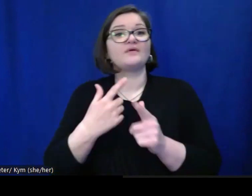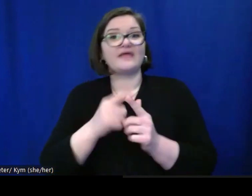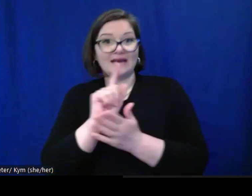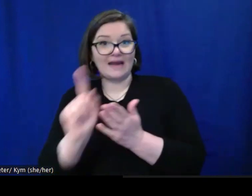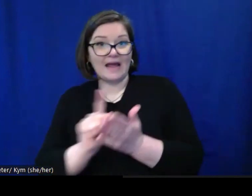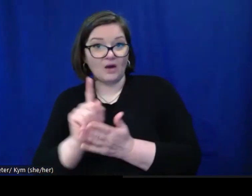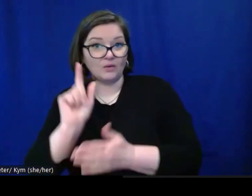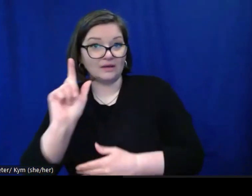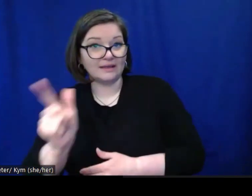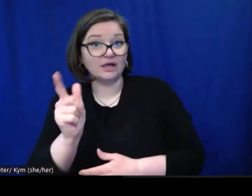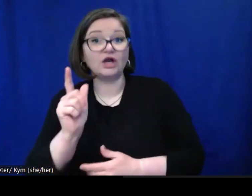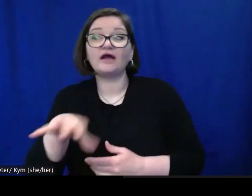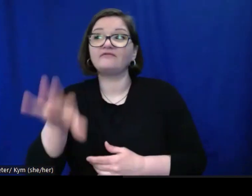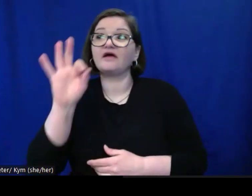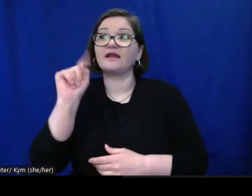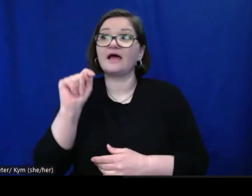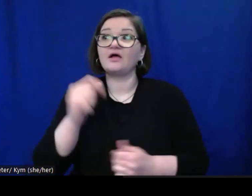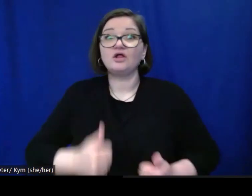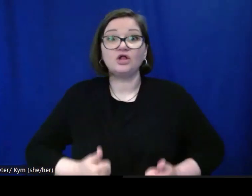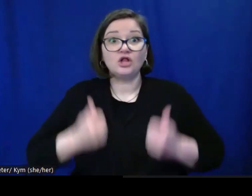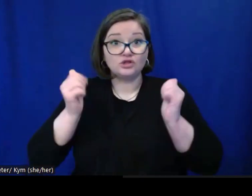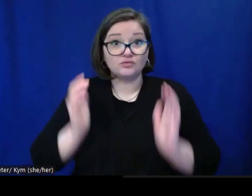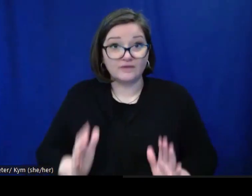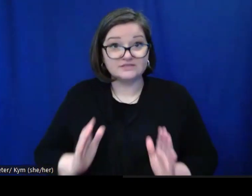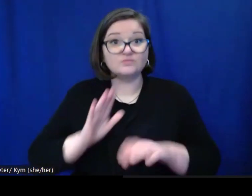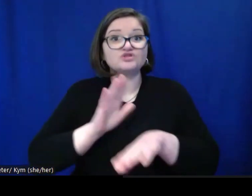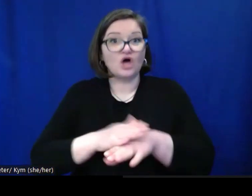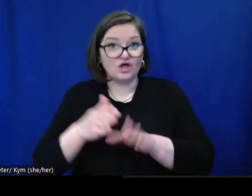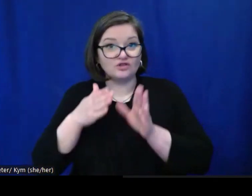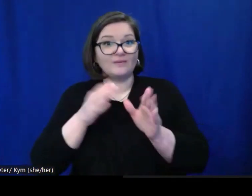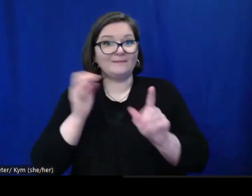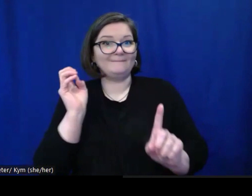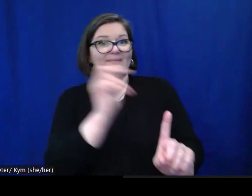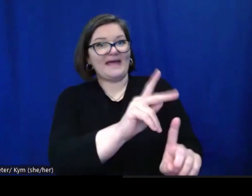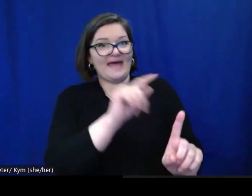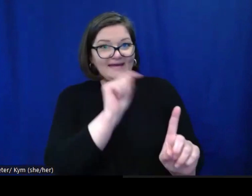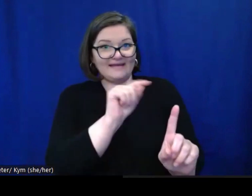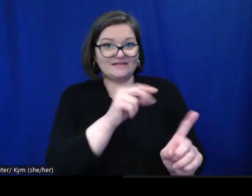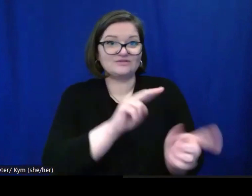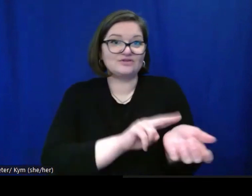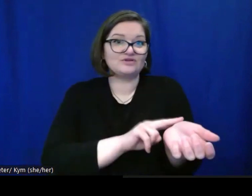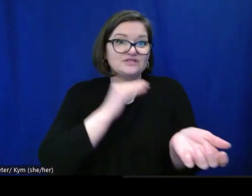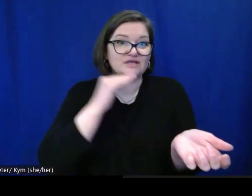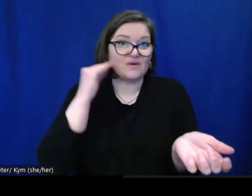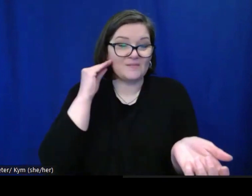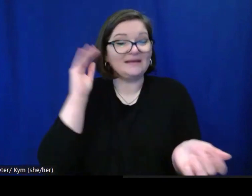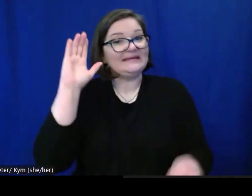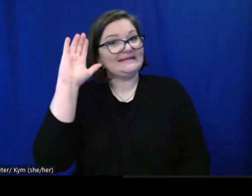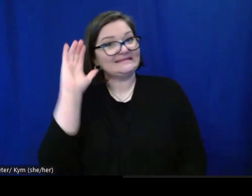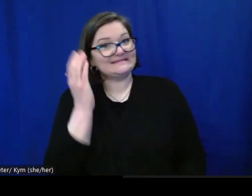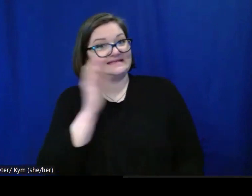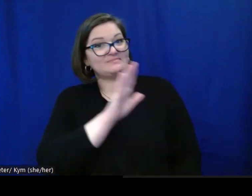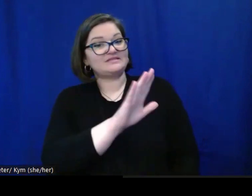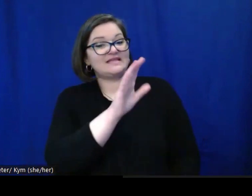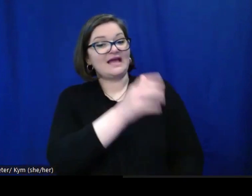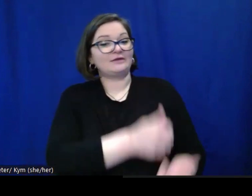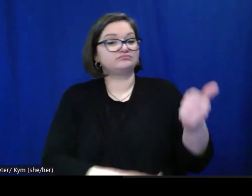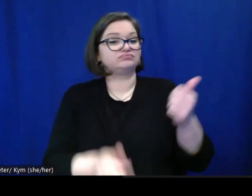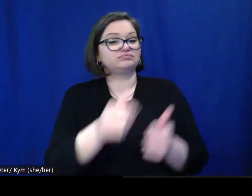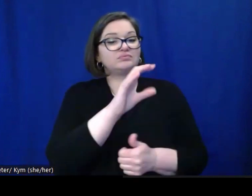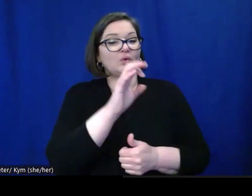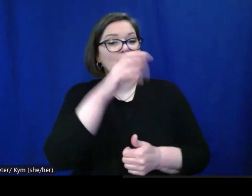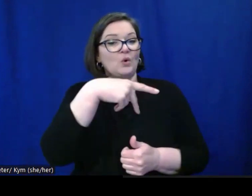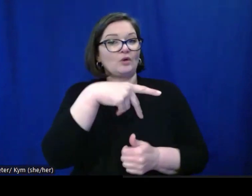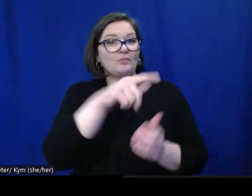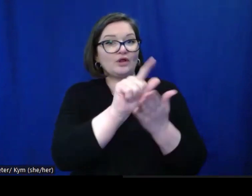notified that the resident was on their way back to the nursing home because apparently their corporate attorneys told them, you can't